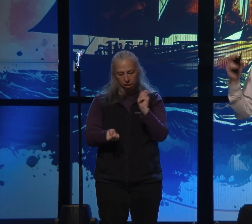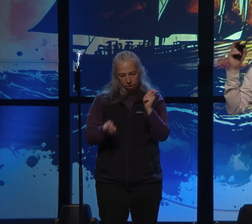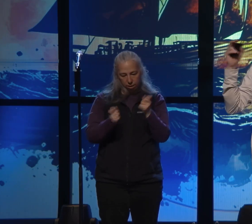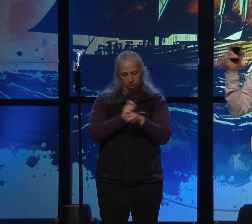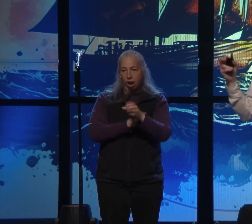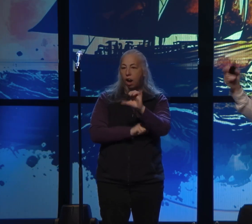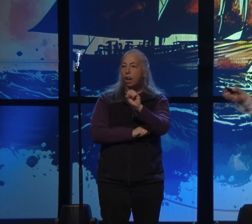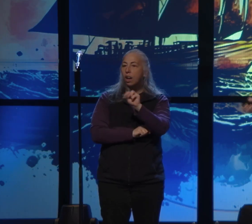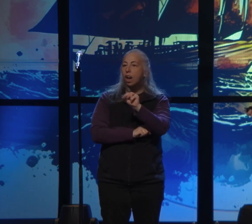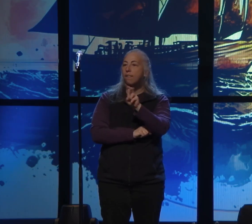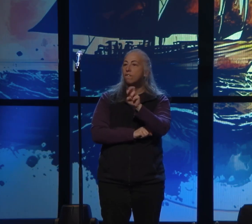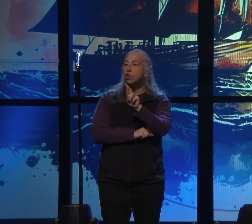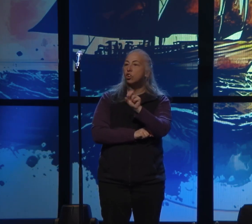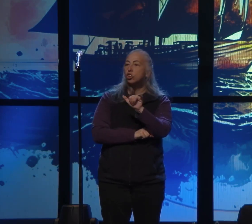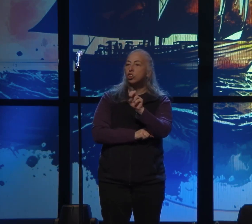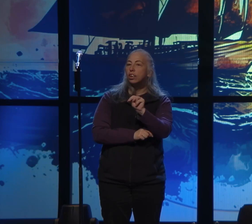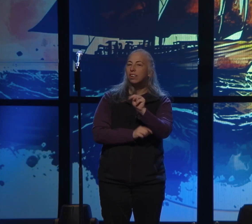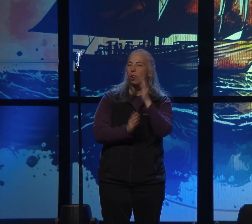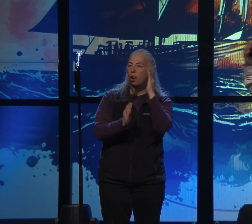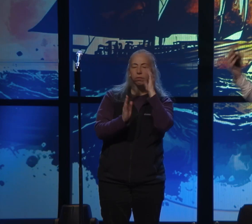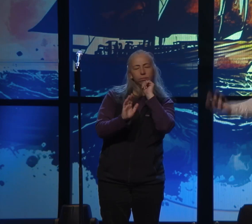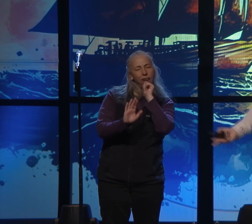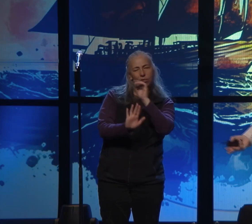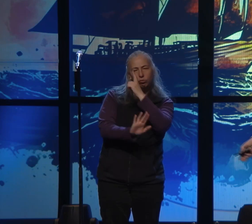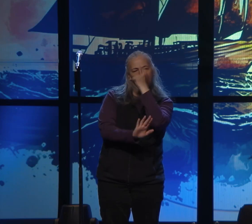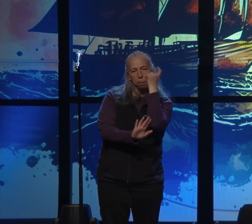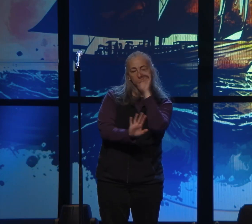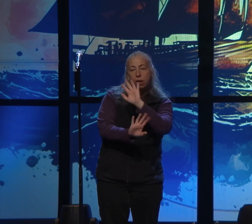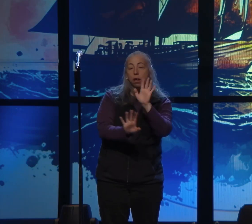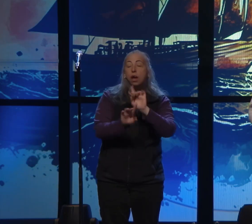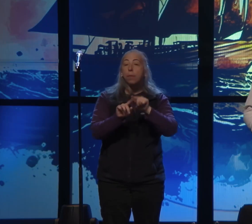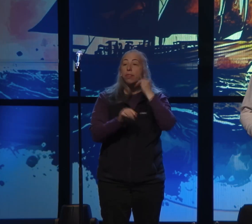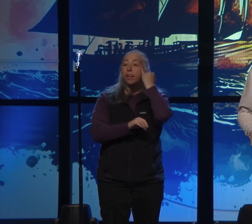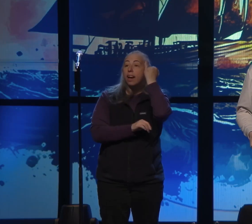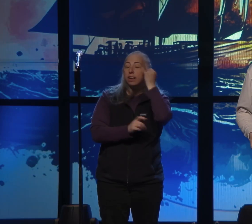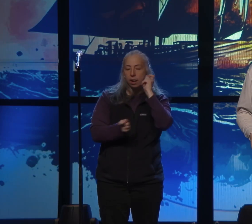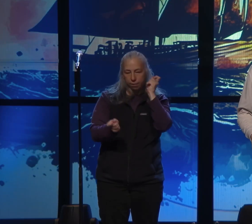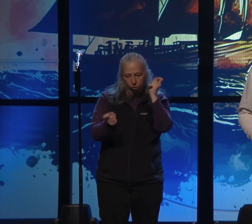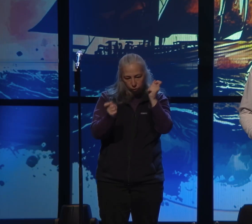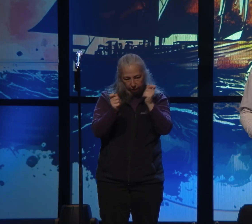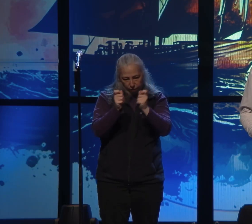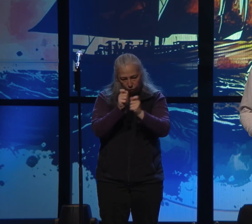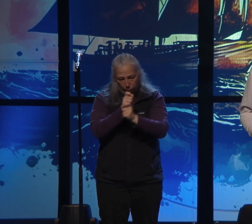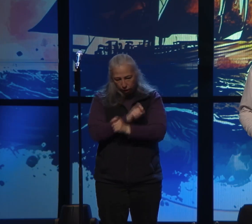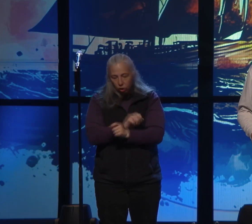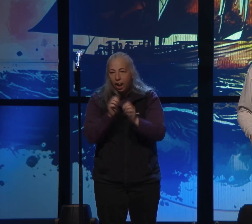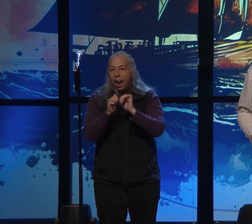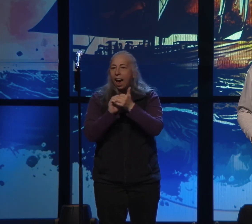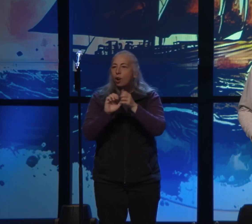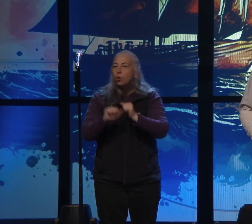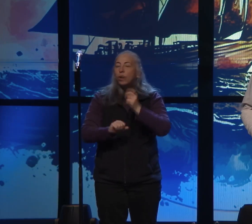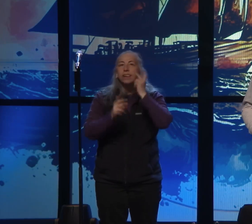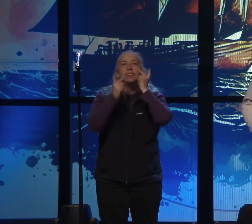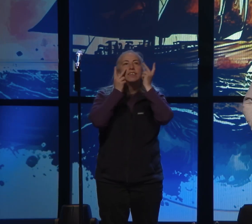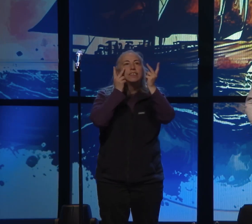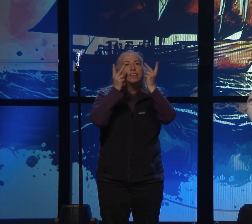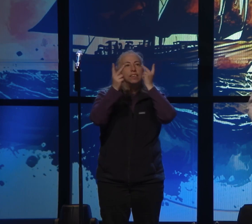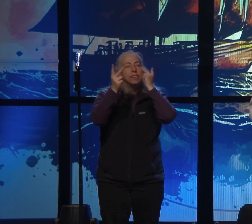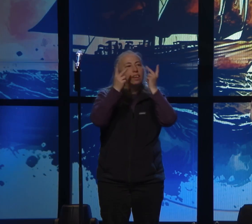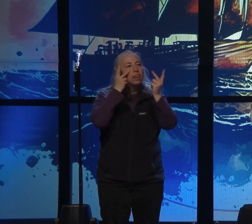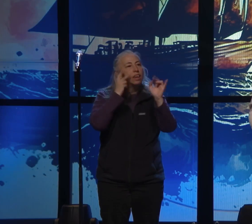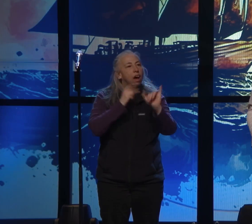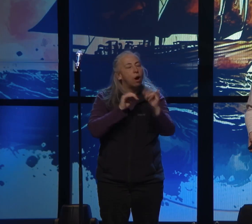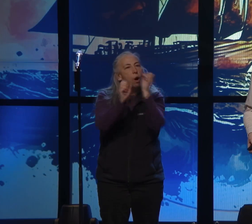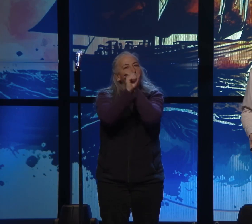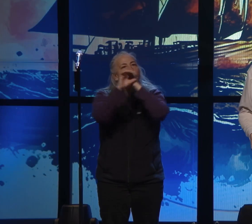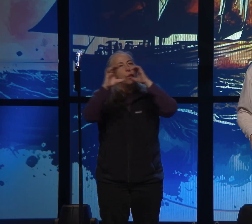word without producing too much trauma, the idea of transformation is a way of seeing. Not a way of believing or doctrines we hope,